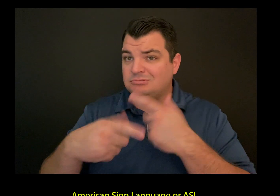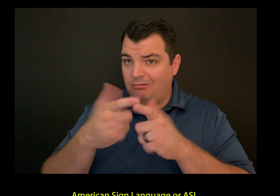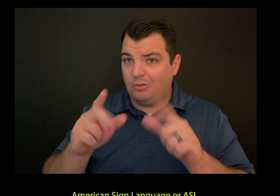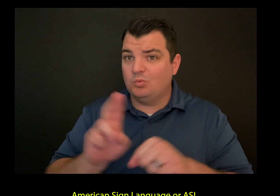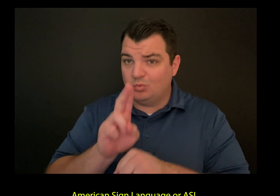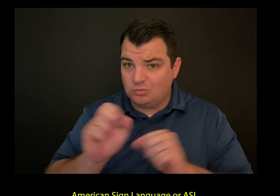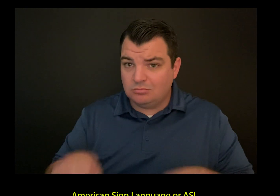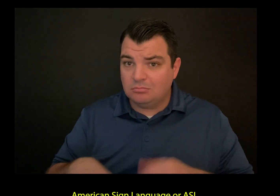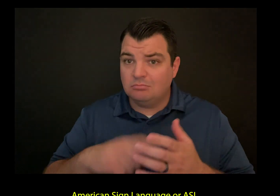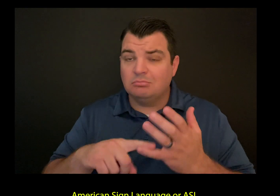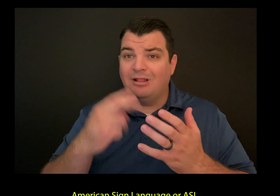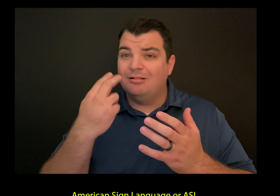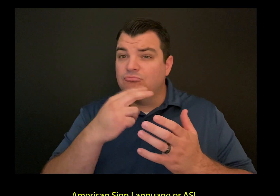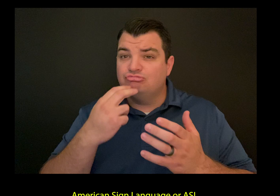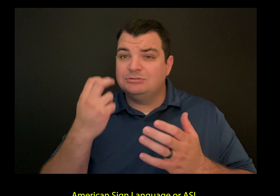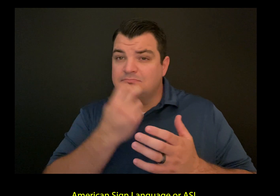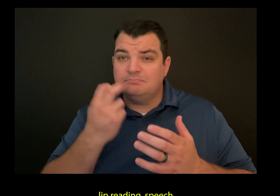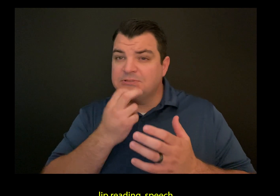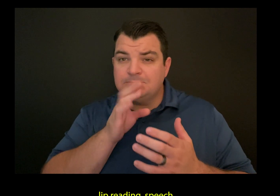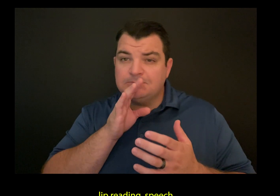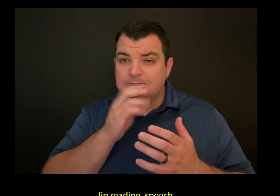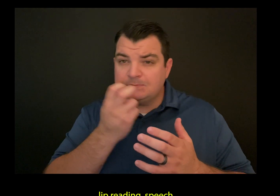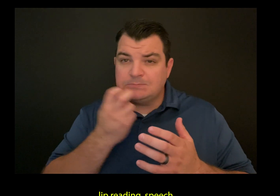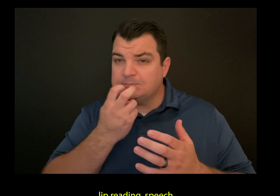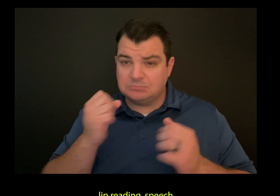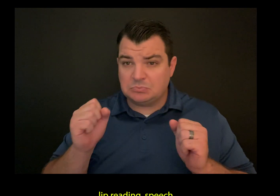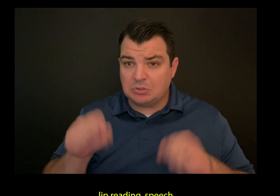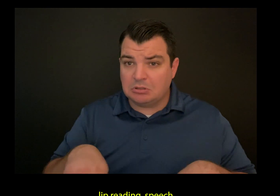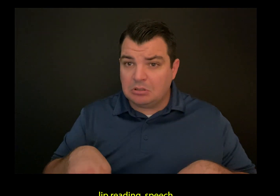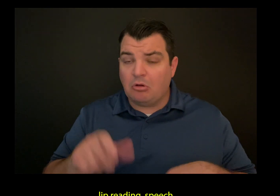American Sign Language or ASL, lip reading, speech,